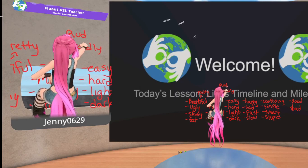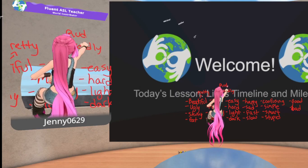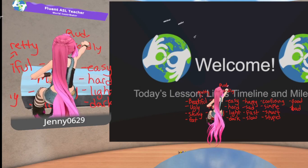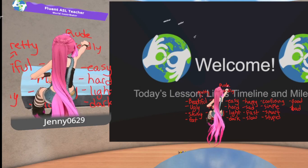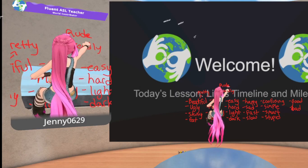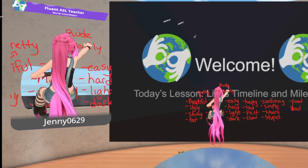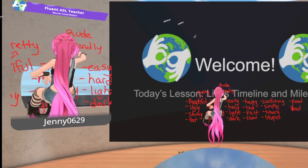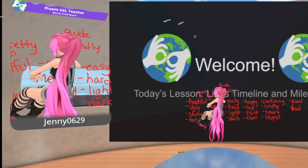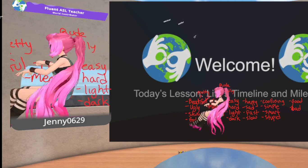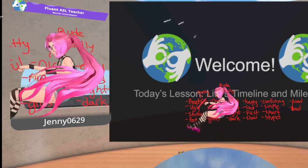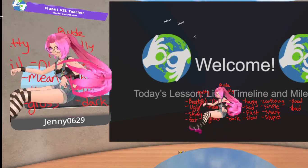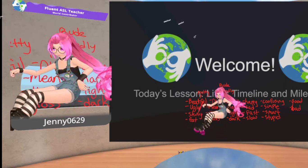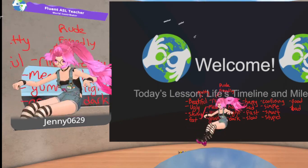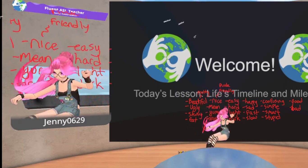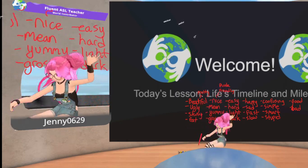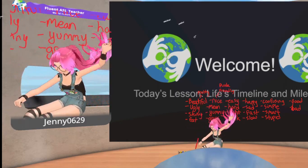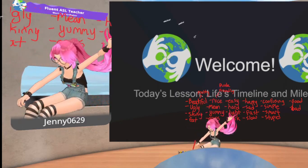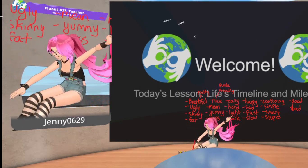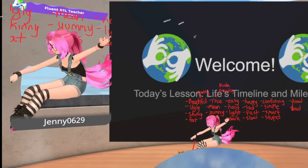Rude.